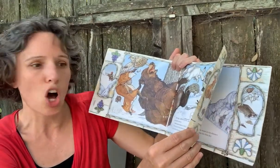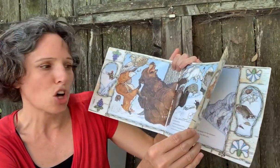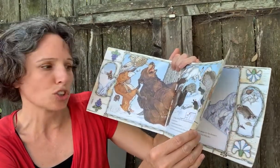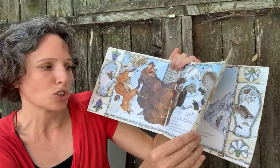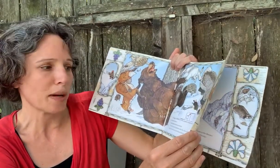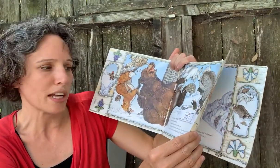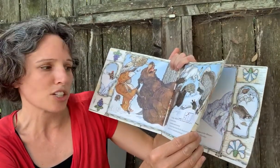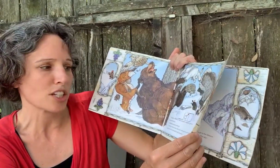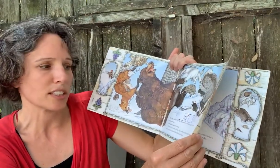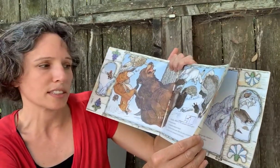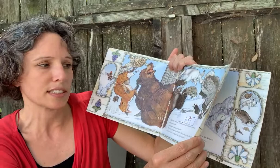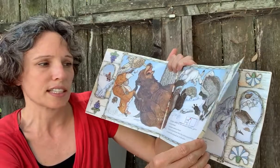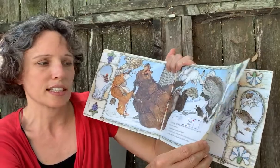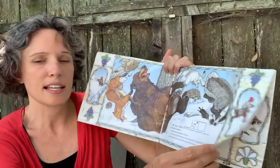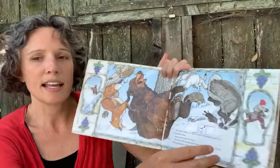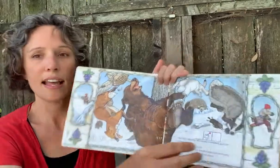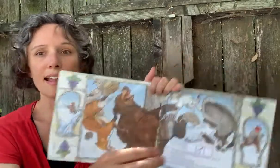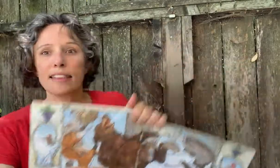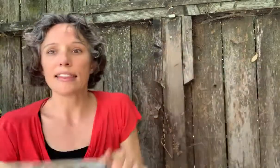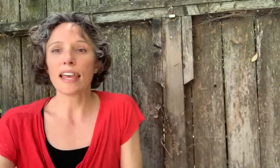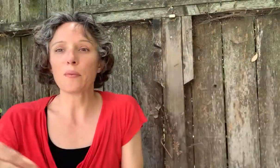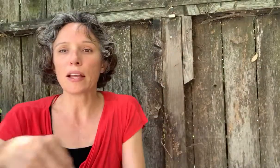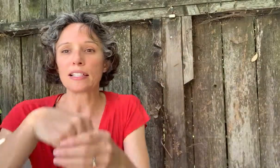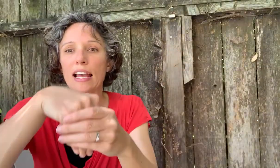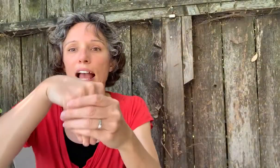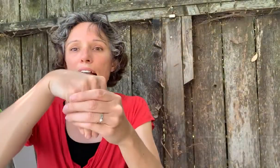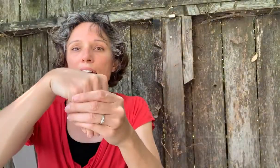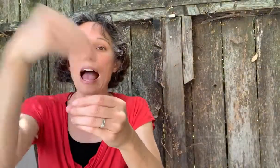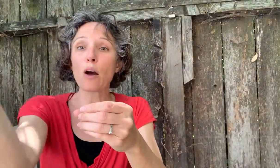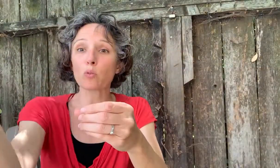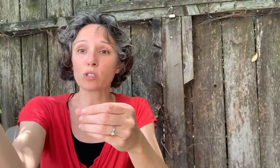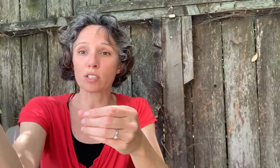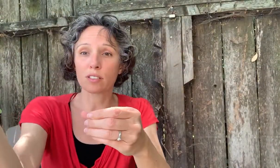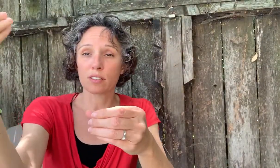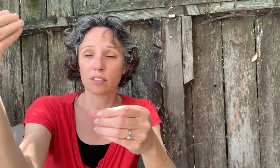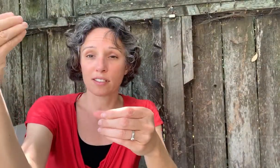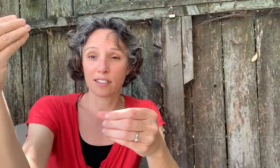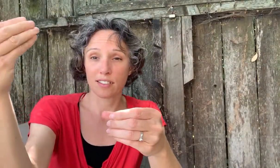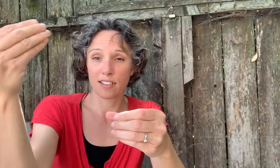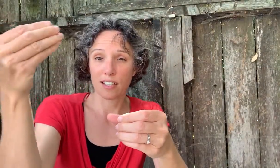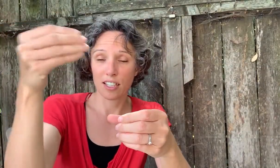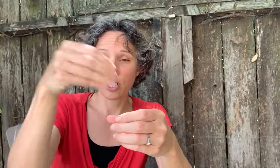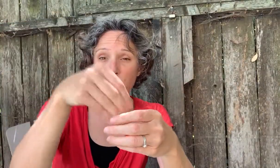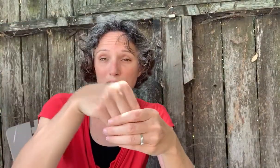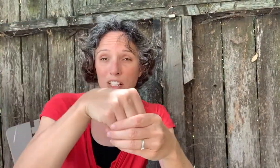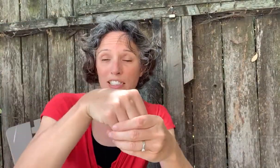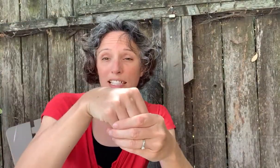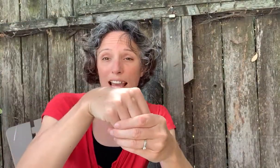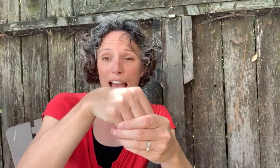all directions. They went out. Can you make your hand say